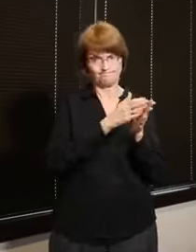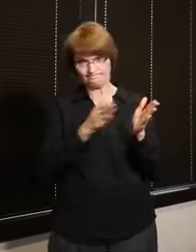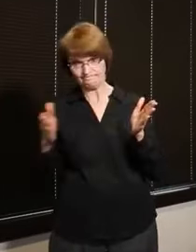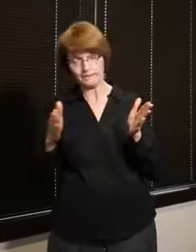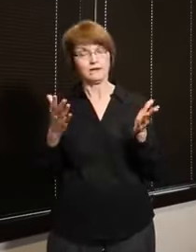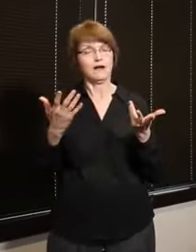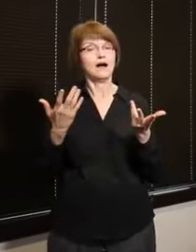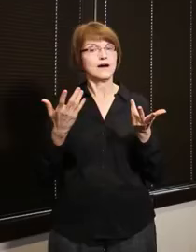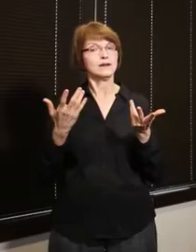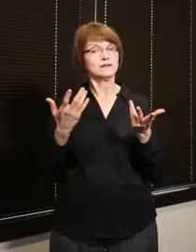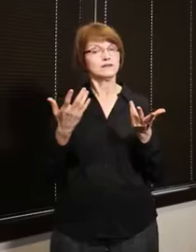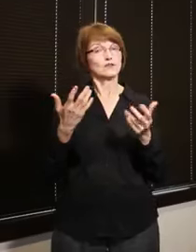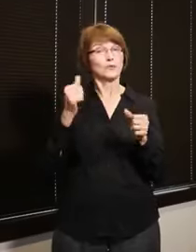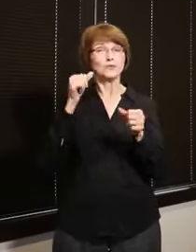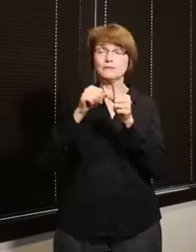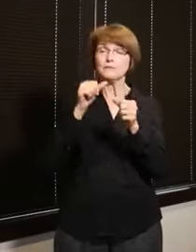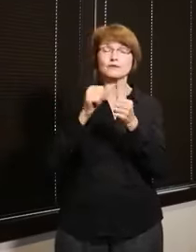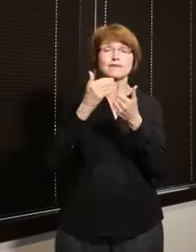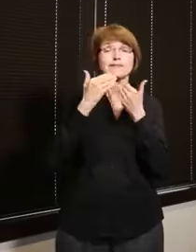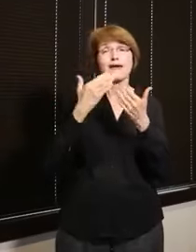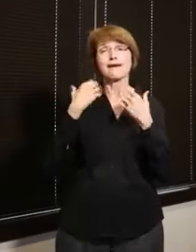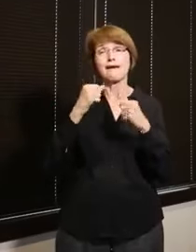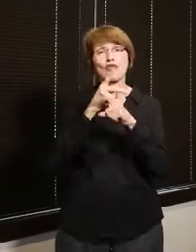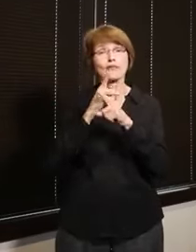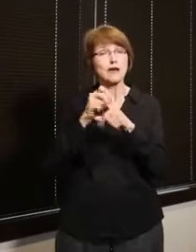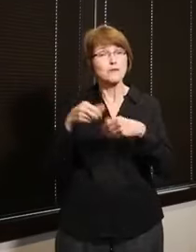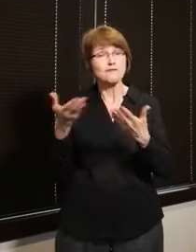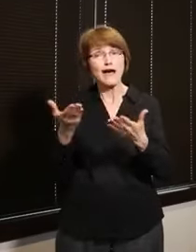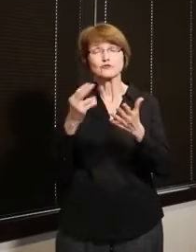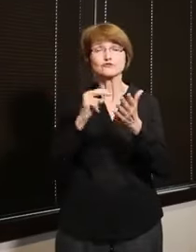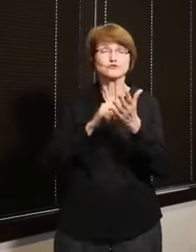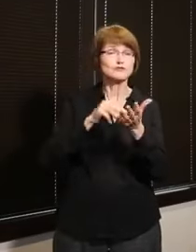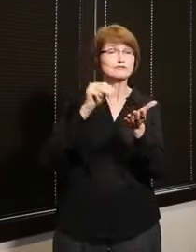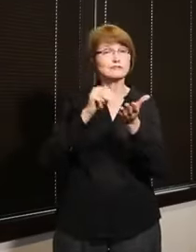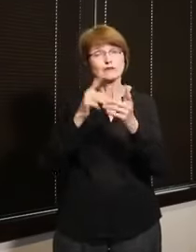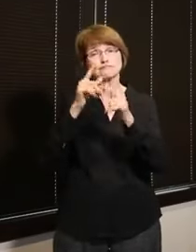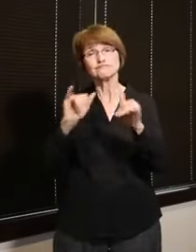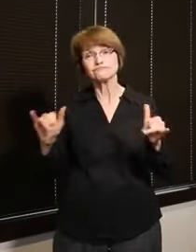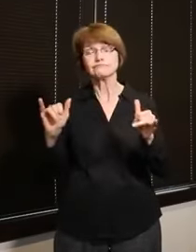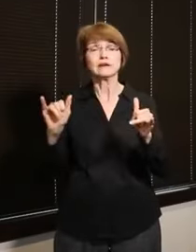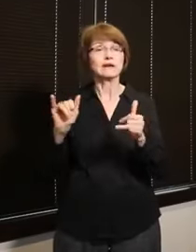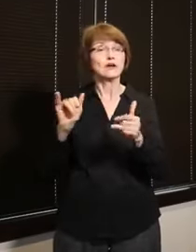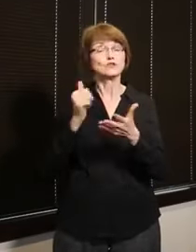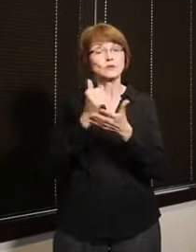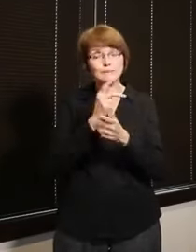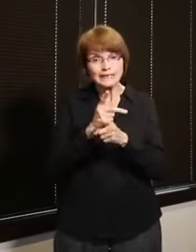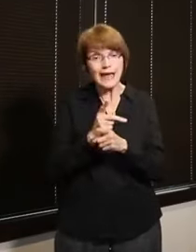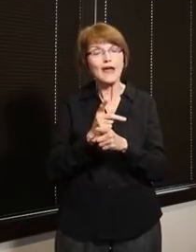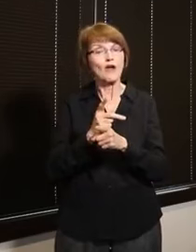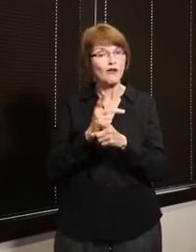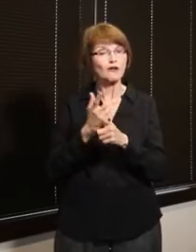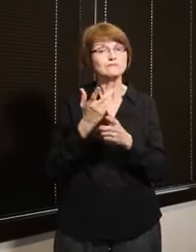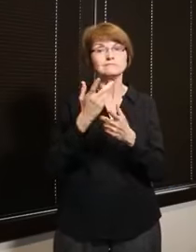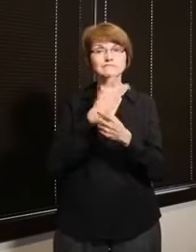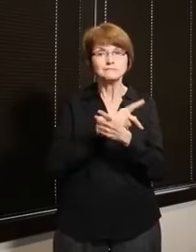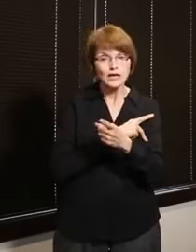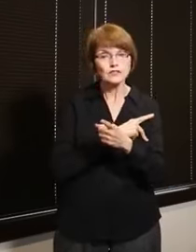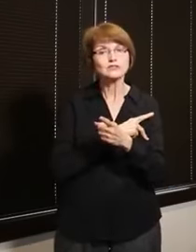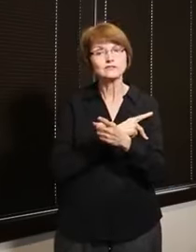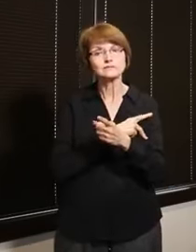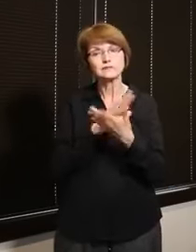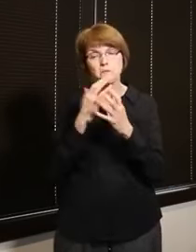a reminder to thank our healthcare providers for helping get these patients well and seeing them back